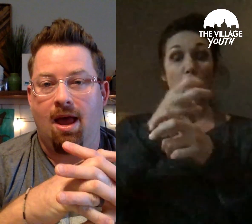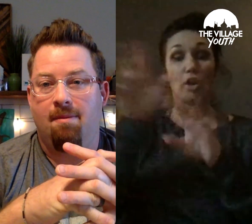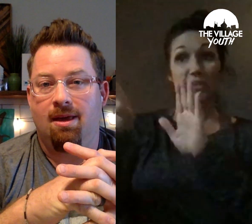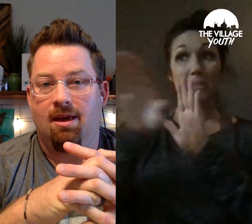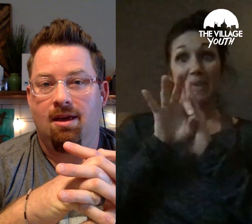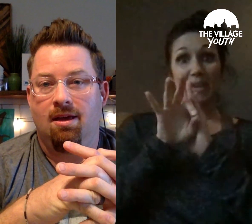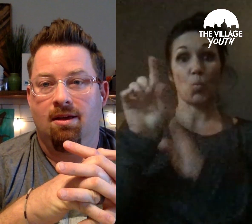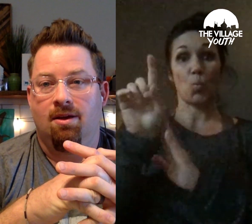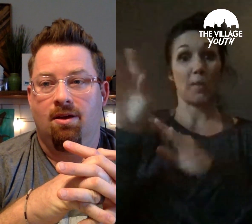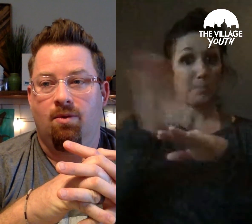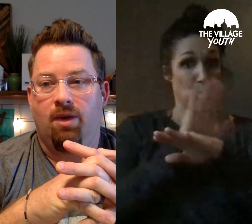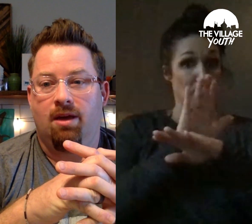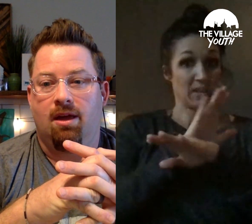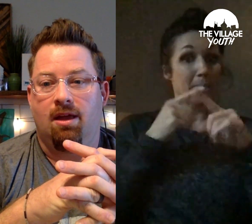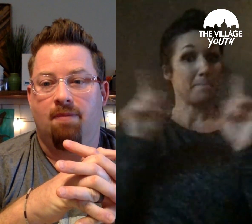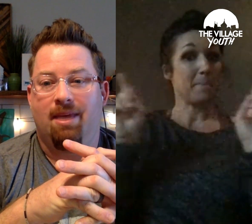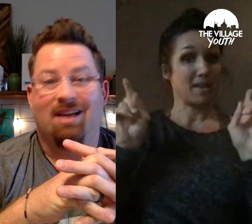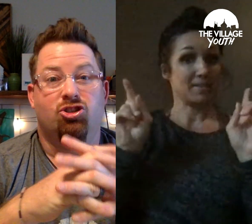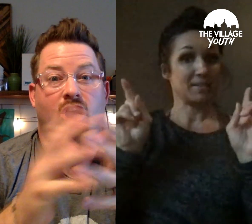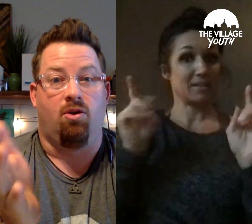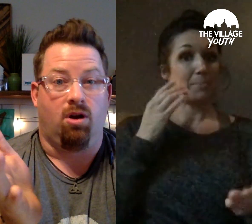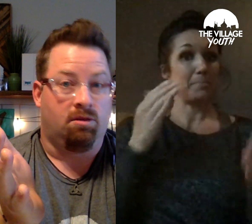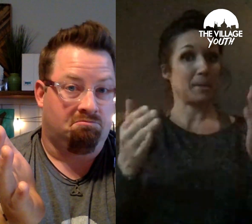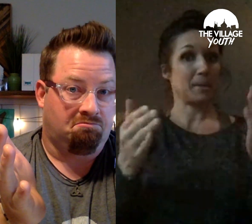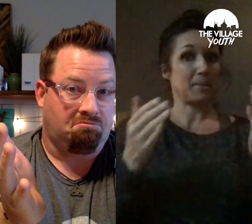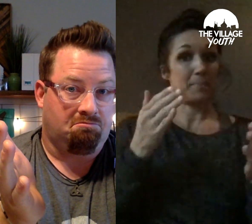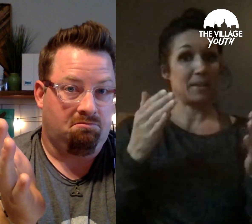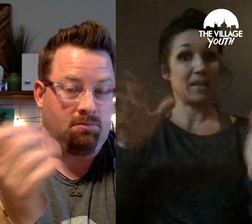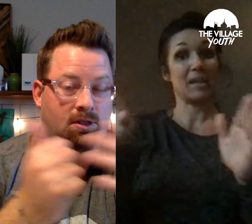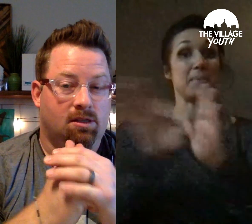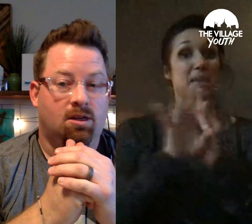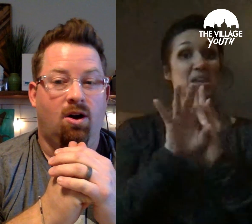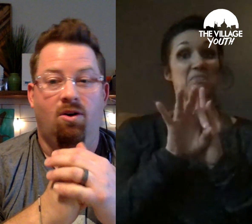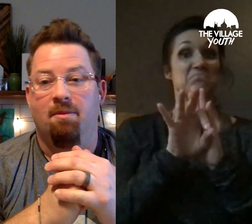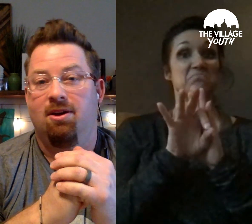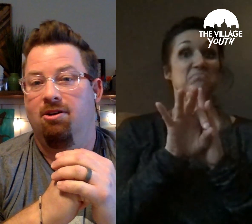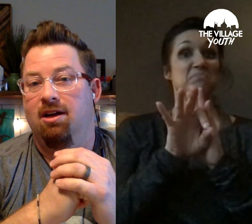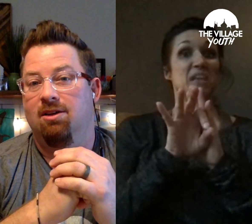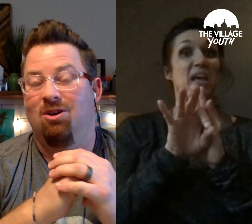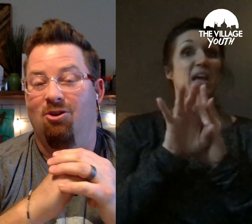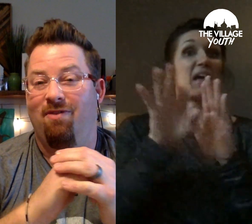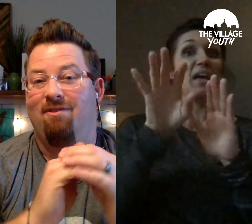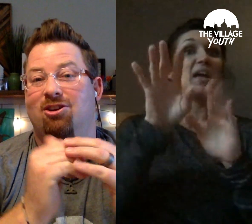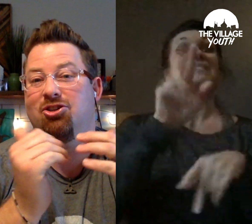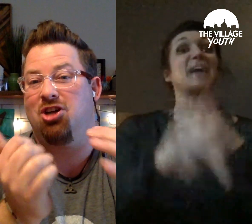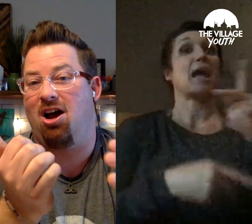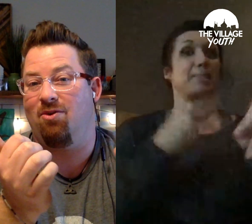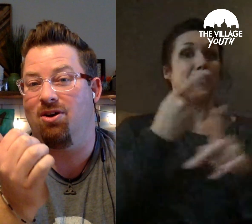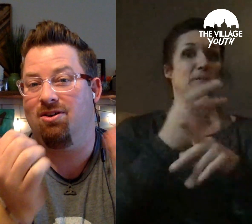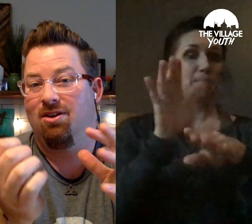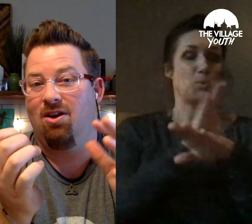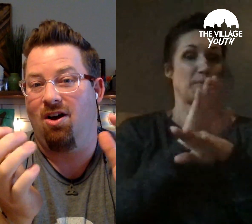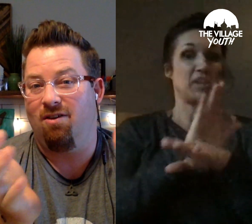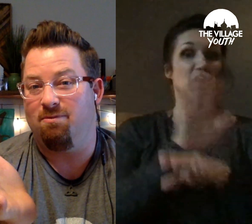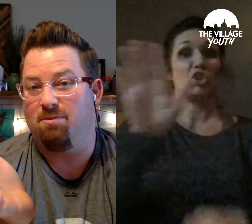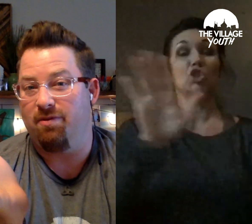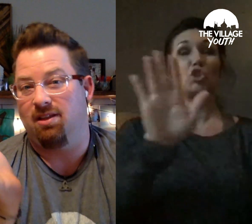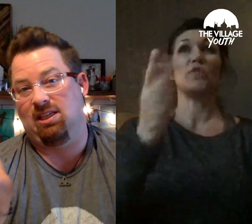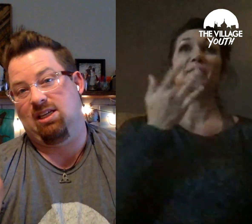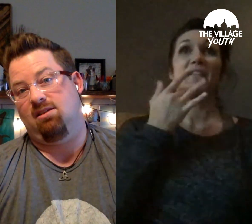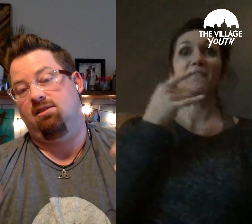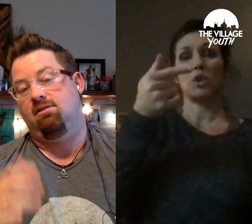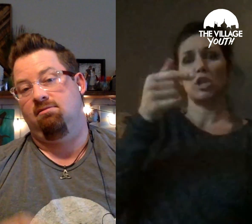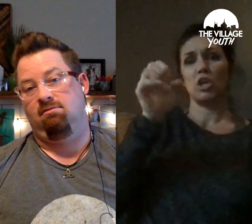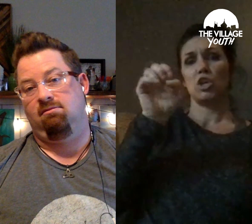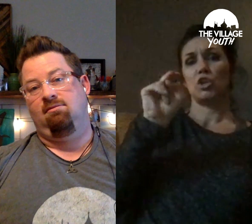but maybe we can pick a genre. So Okay. I'm curious what your favorite genre of